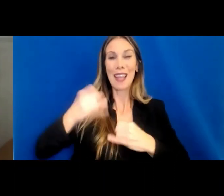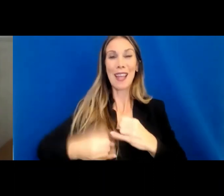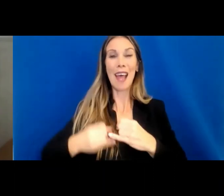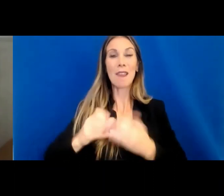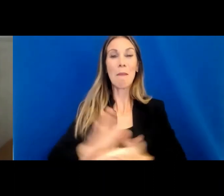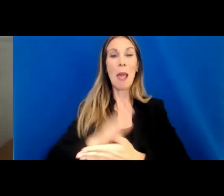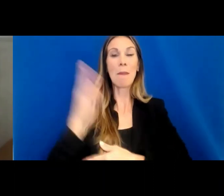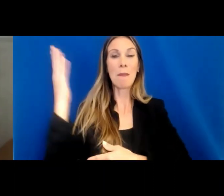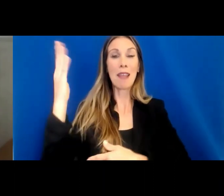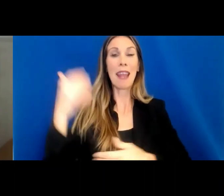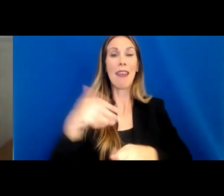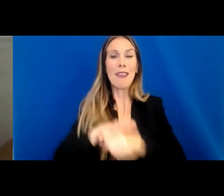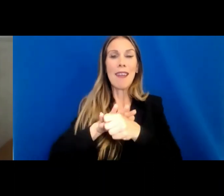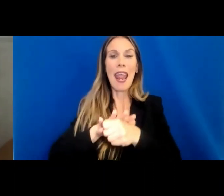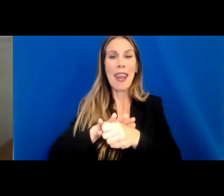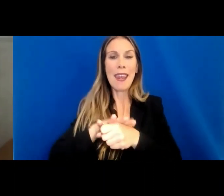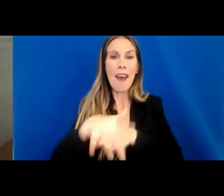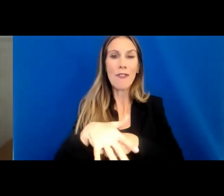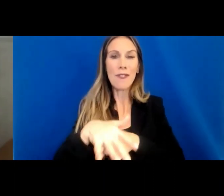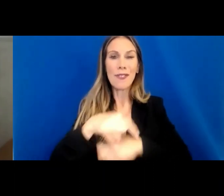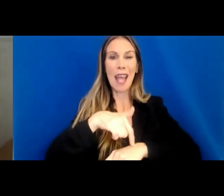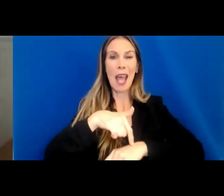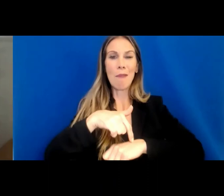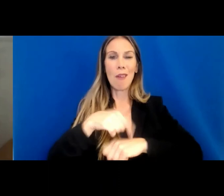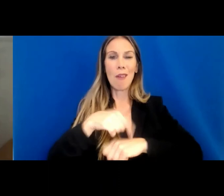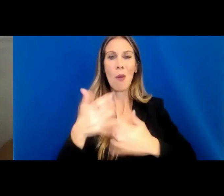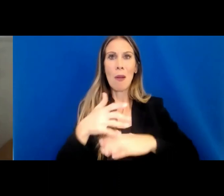has quality time,